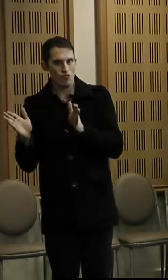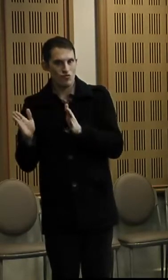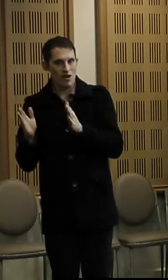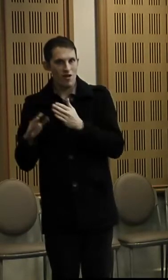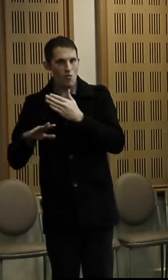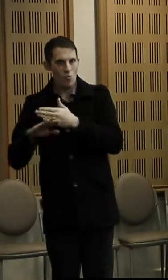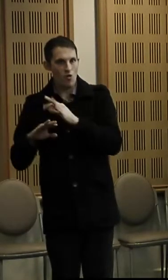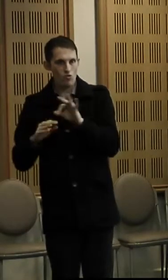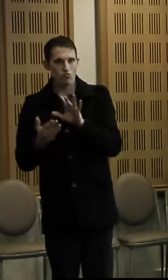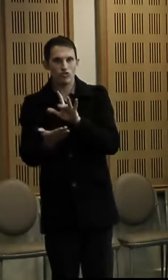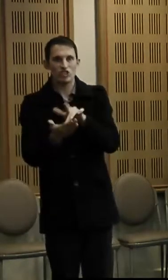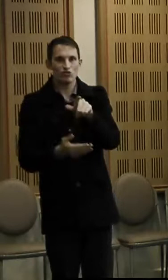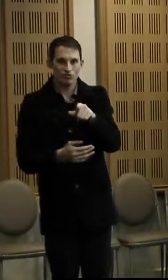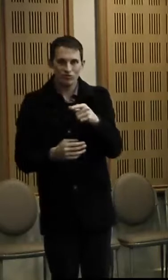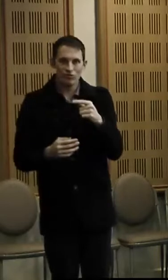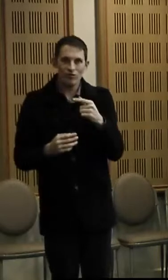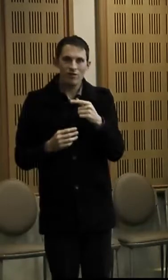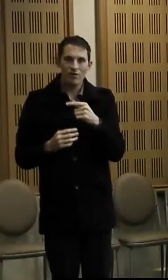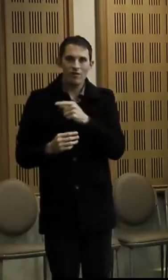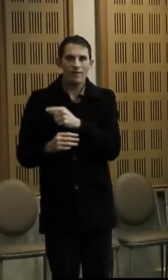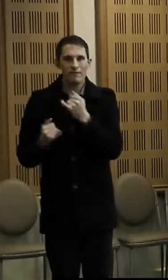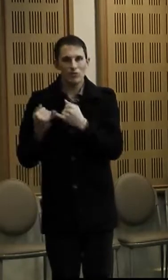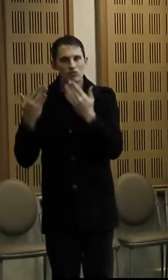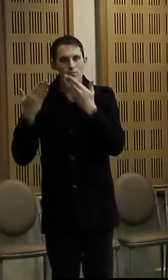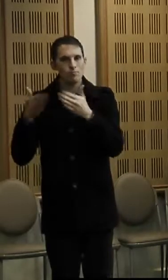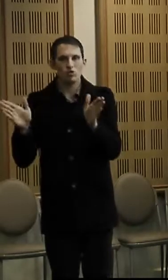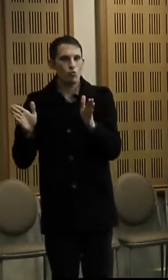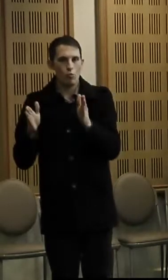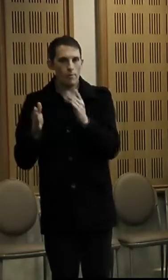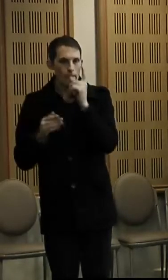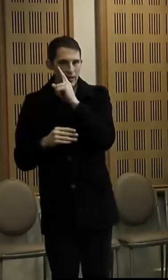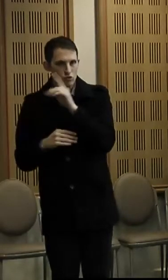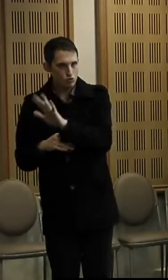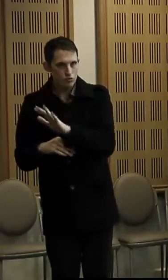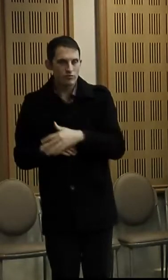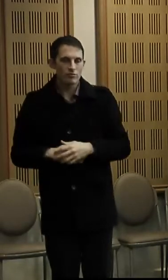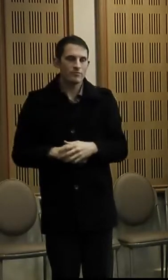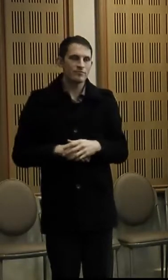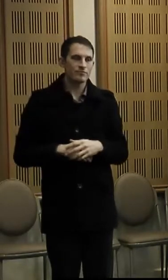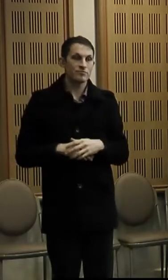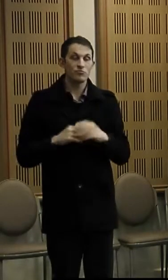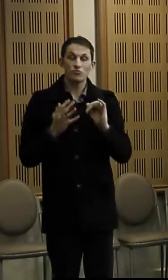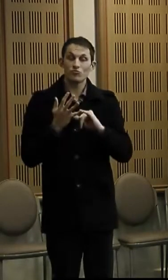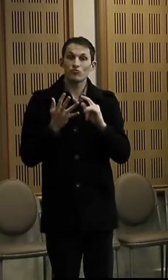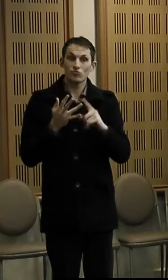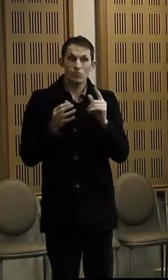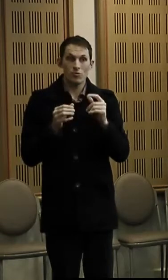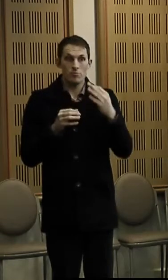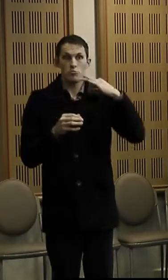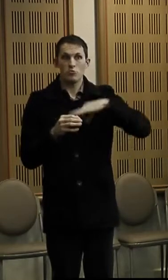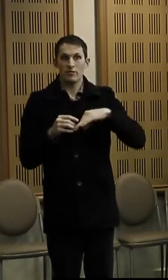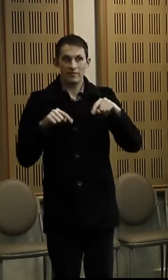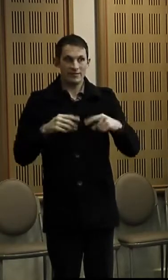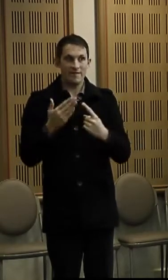pieces of work that have more of a general population focus. And the beauty of coming to events like today and